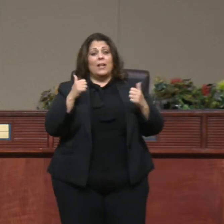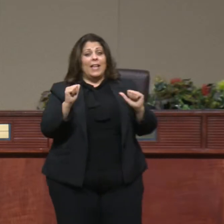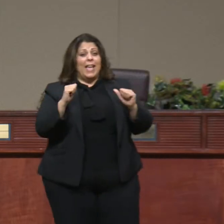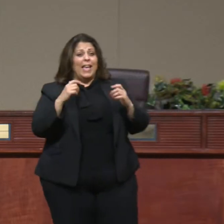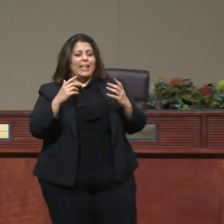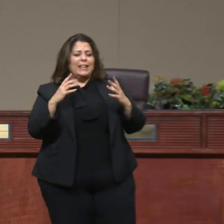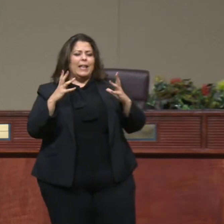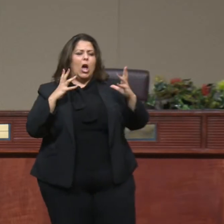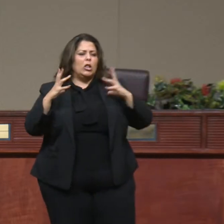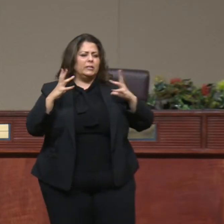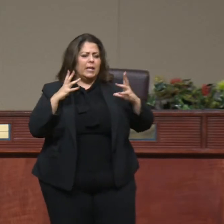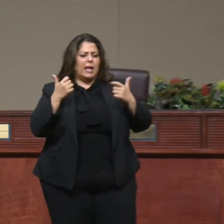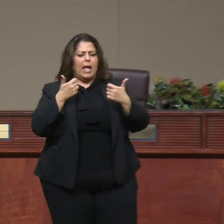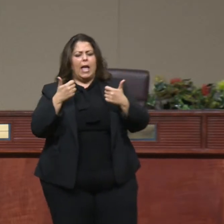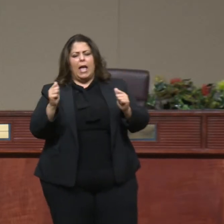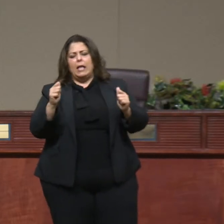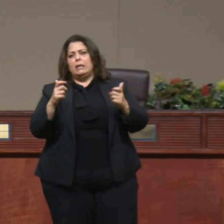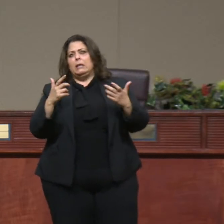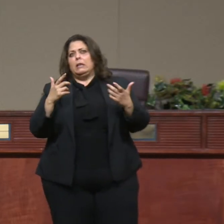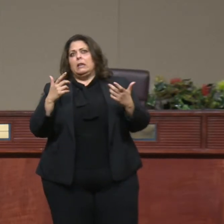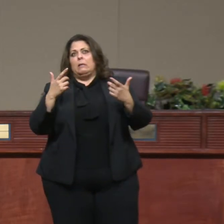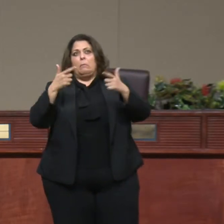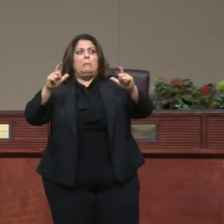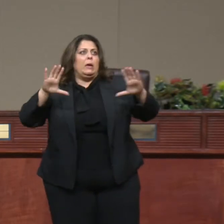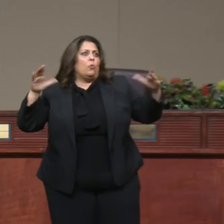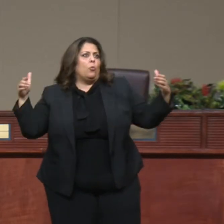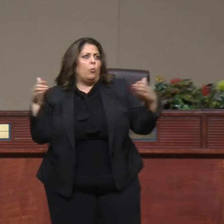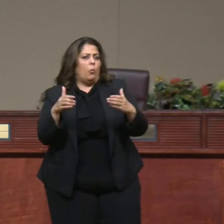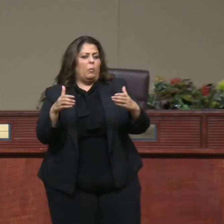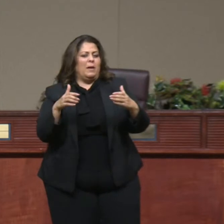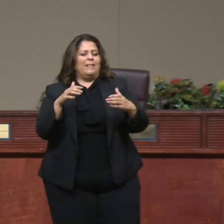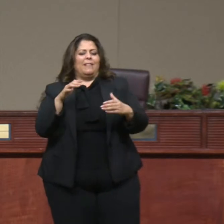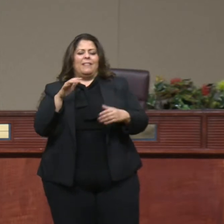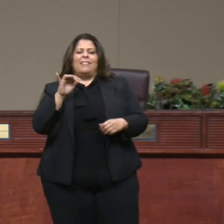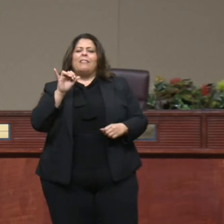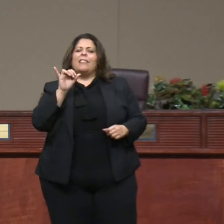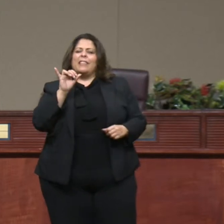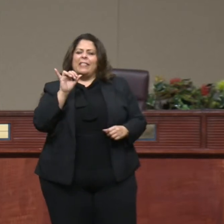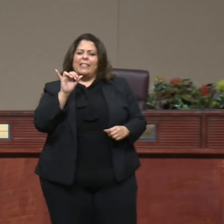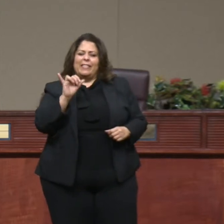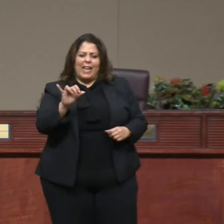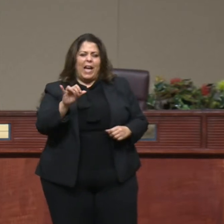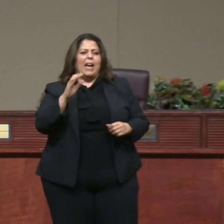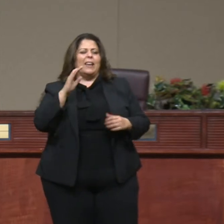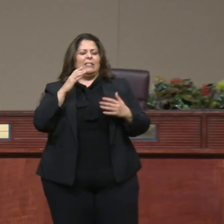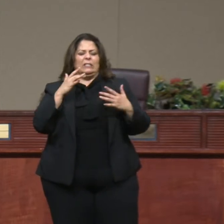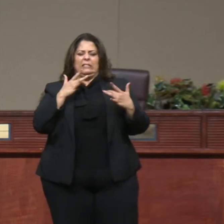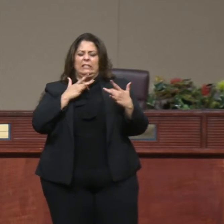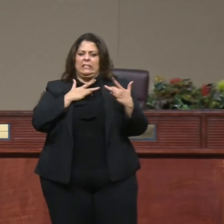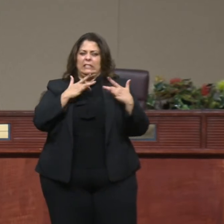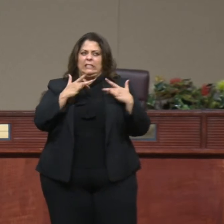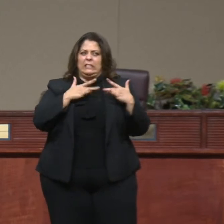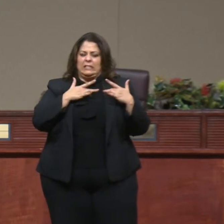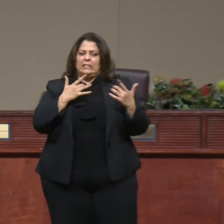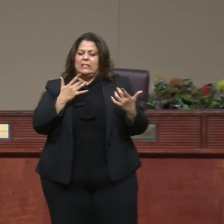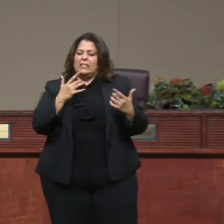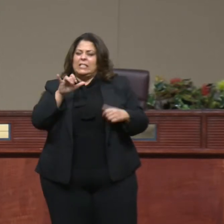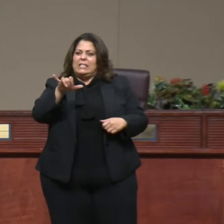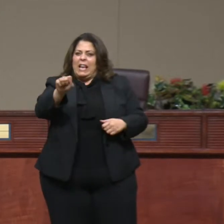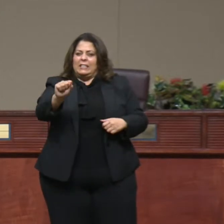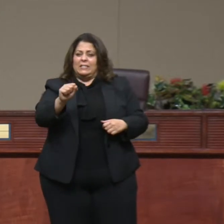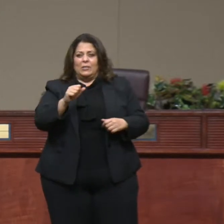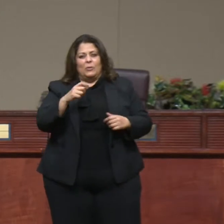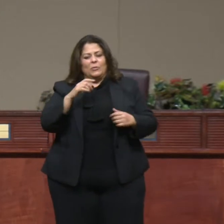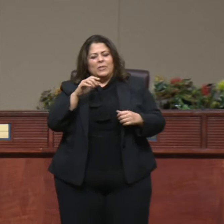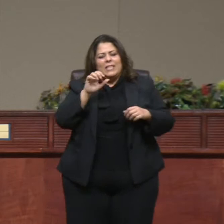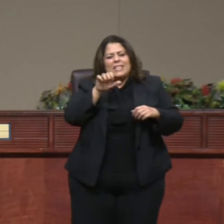large number of people concentrating and gathering is a concern for this disease. And Halloween will not be different. So